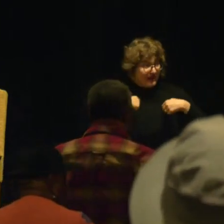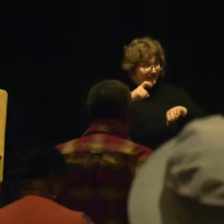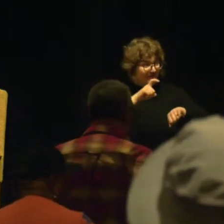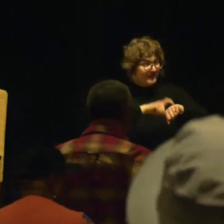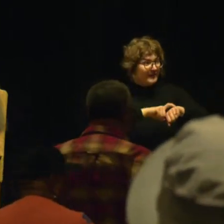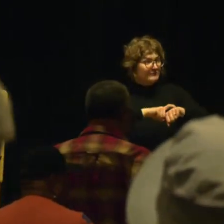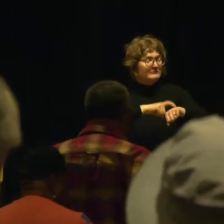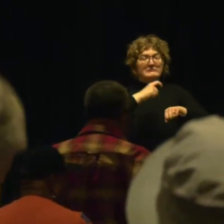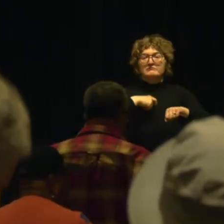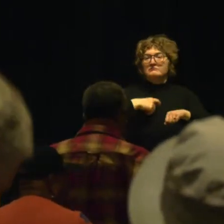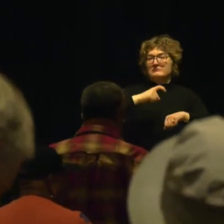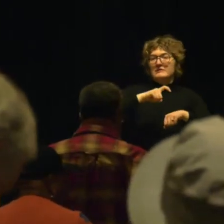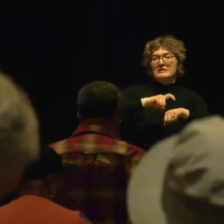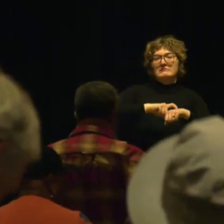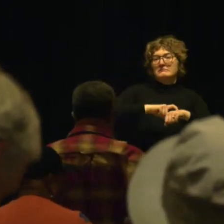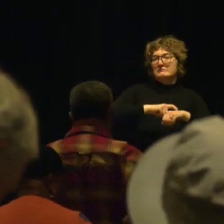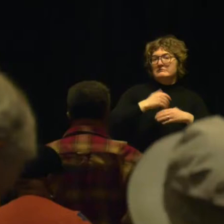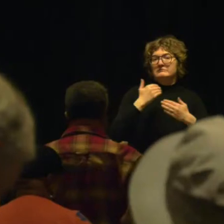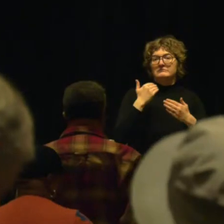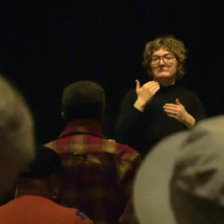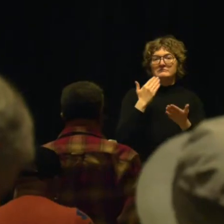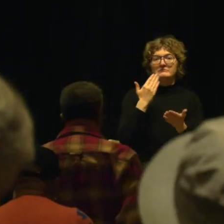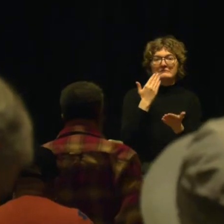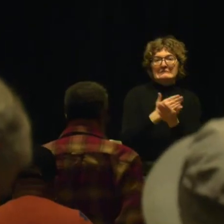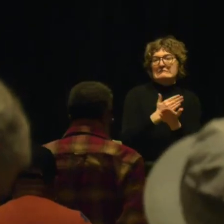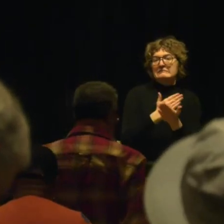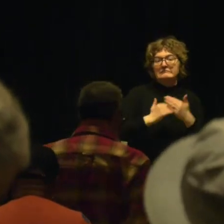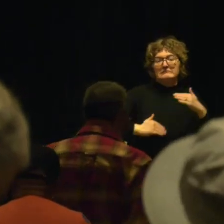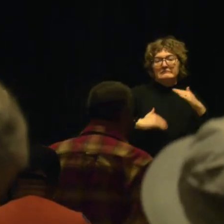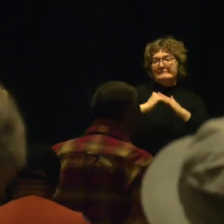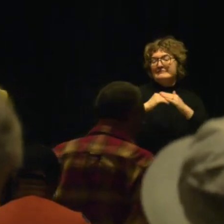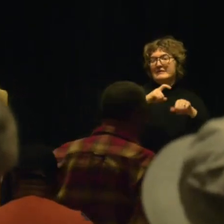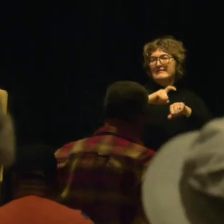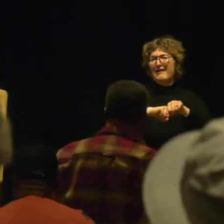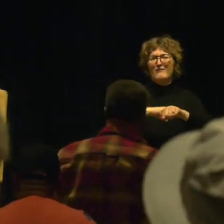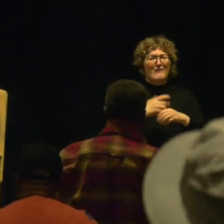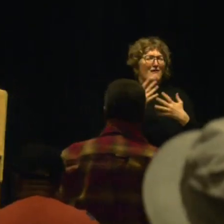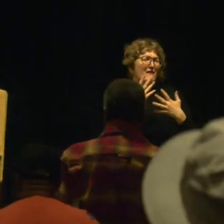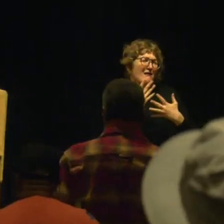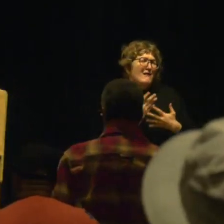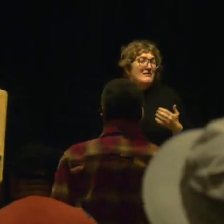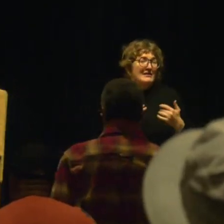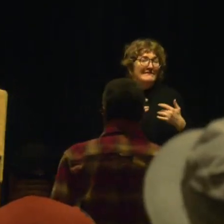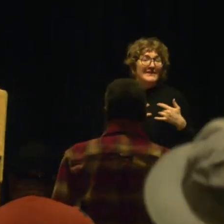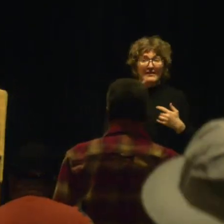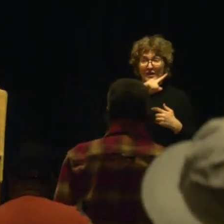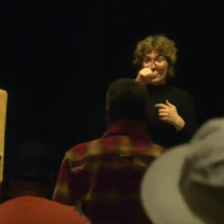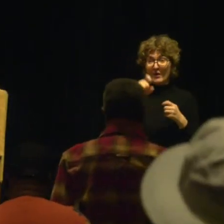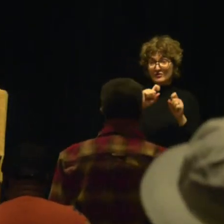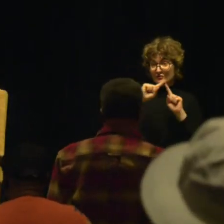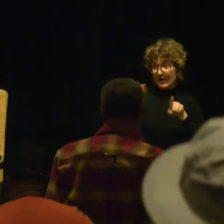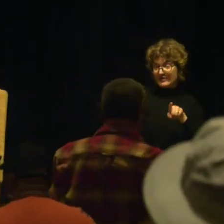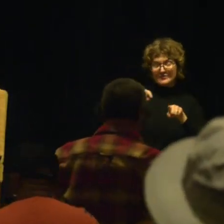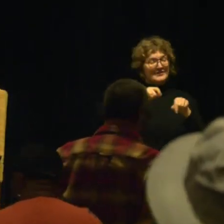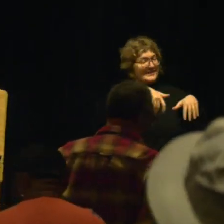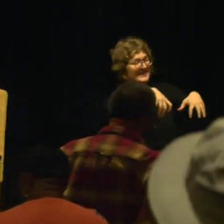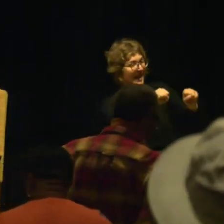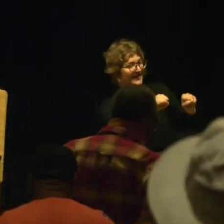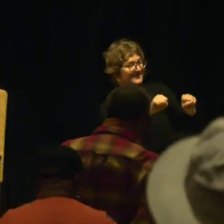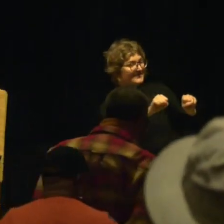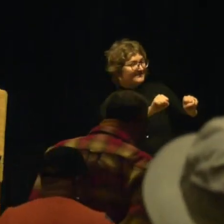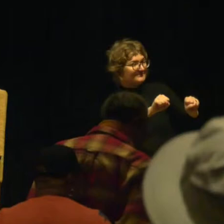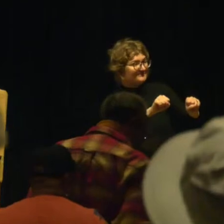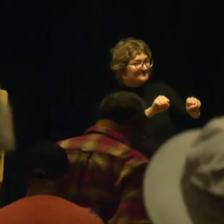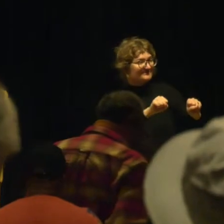are at 10 after 8, so unfortunately not tonight. But did you feel like your questions were answered? Did you feel it?